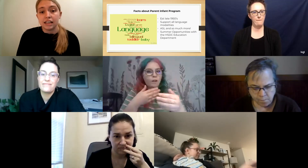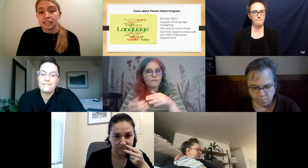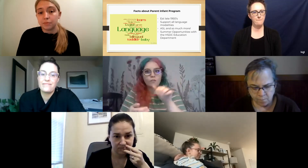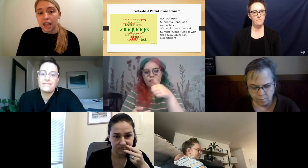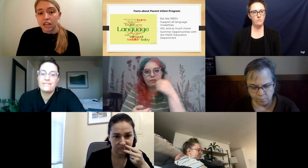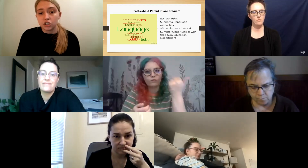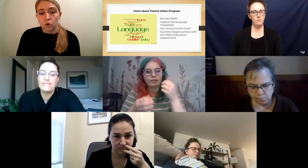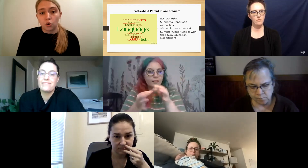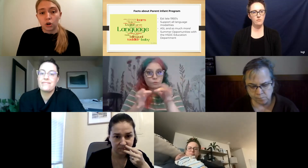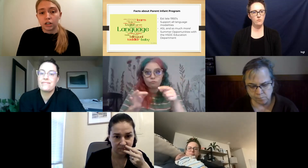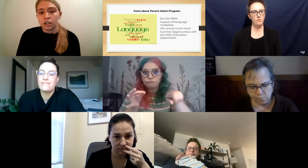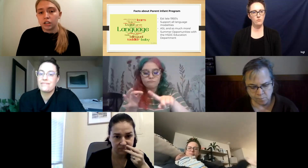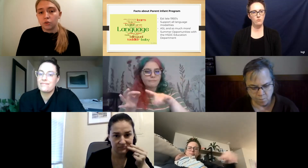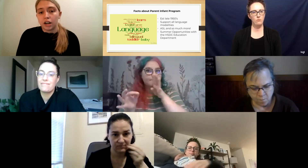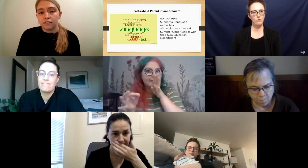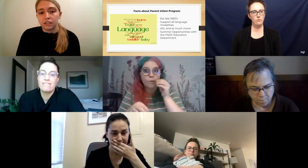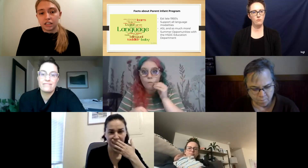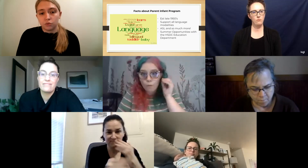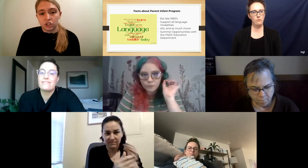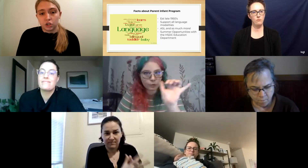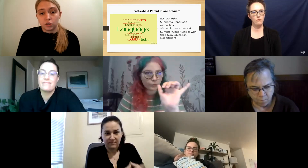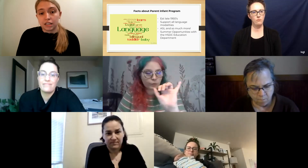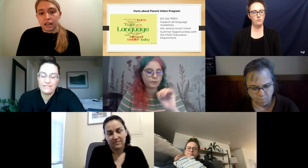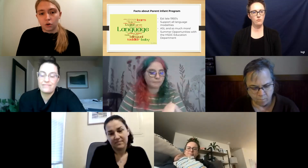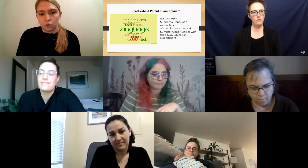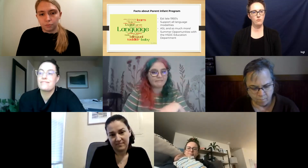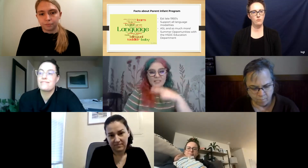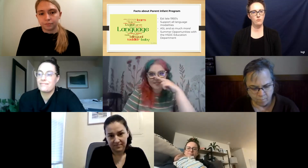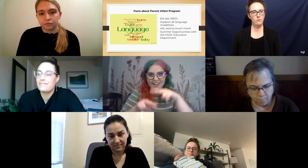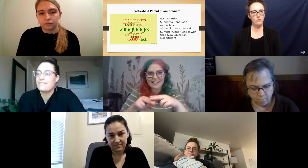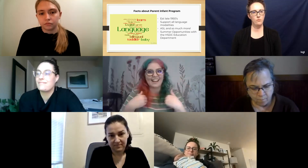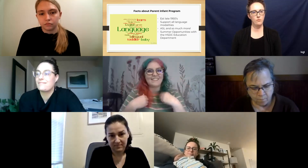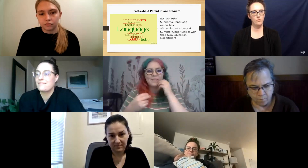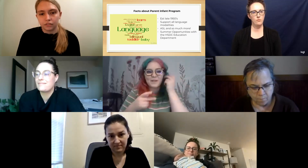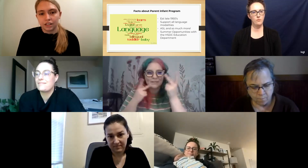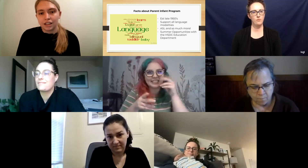as Spanish or whatever language you speak at home.